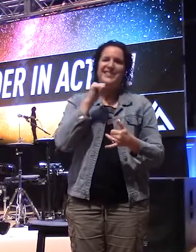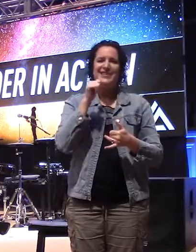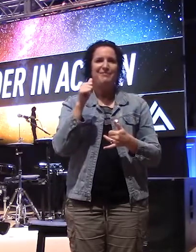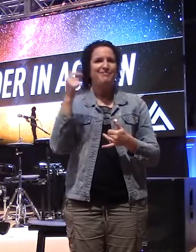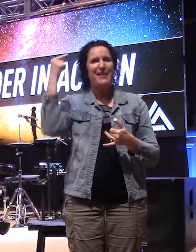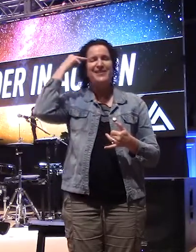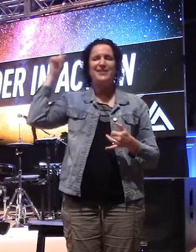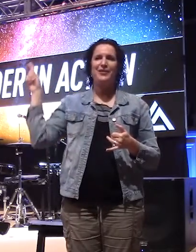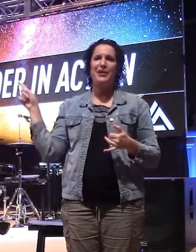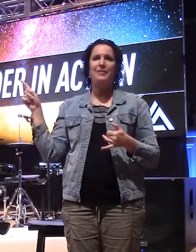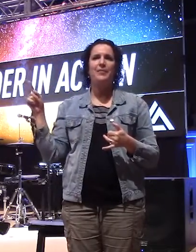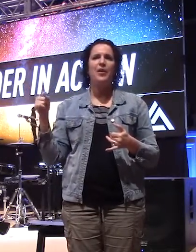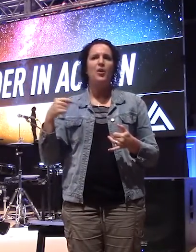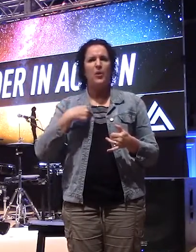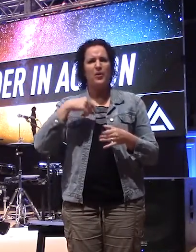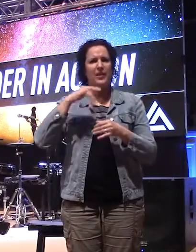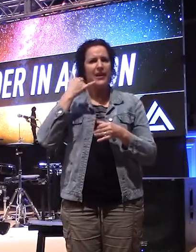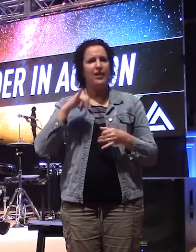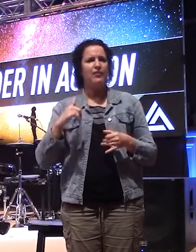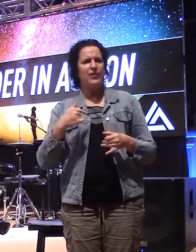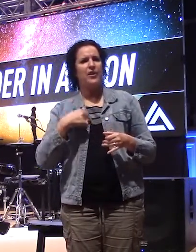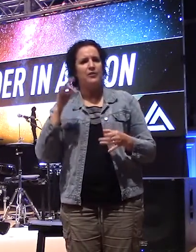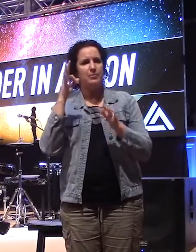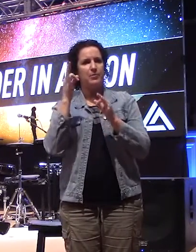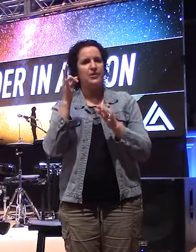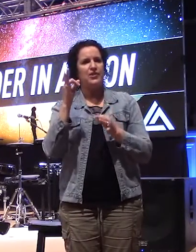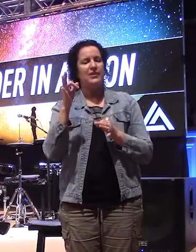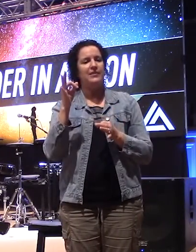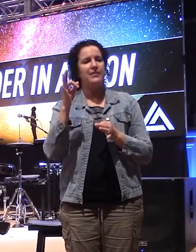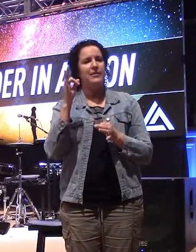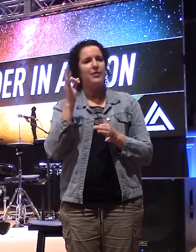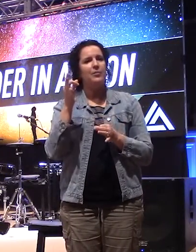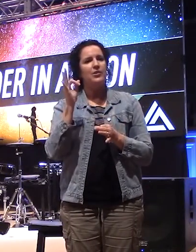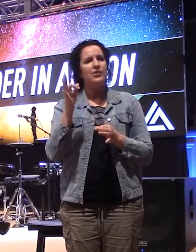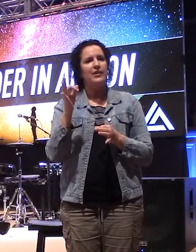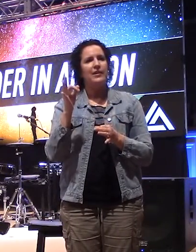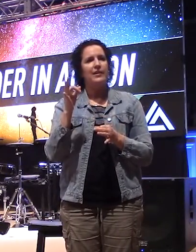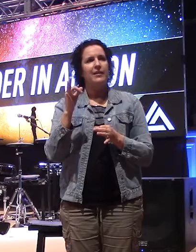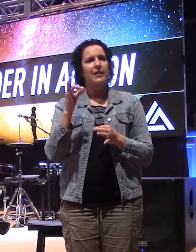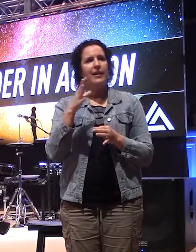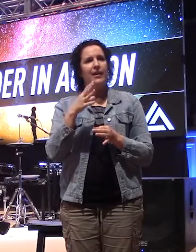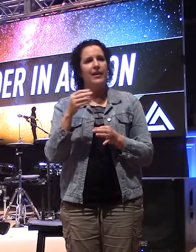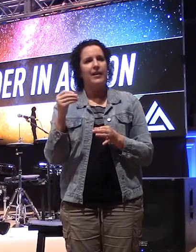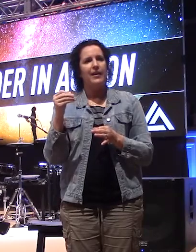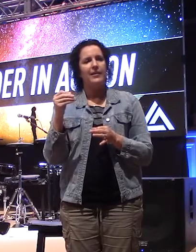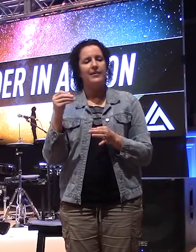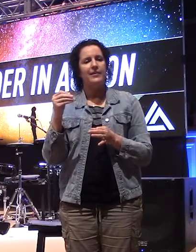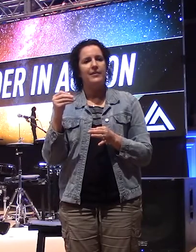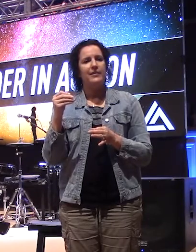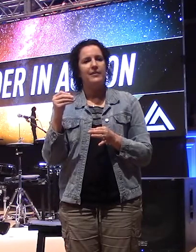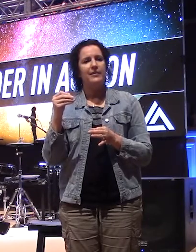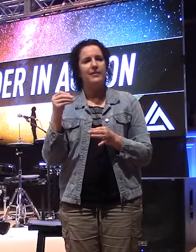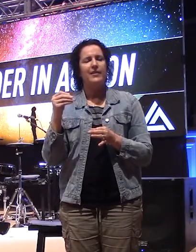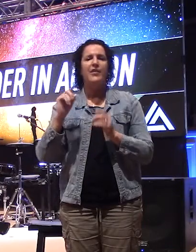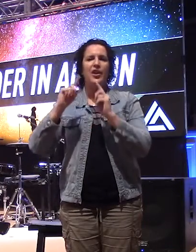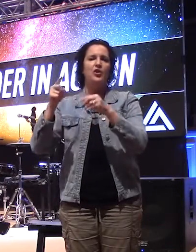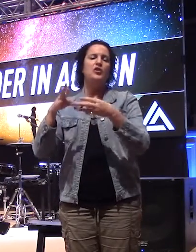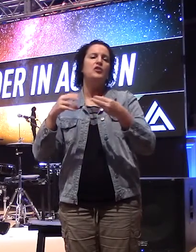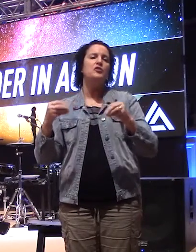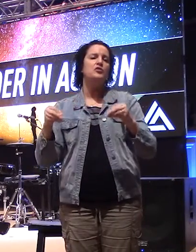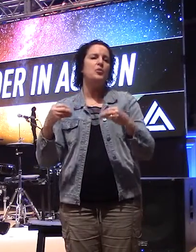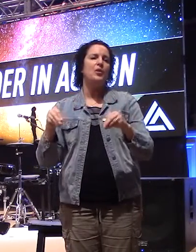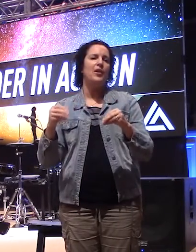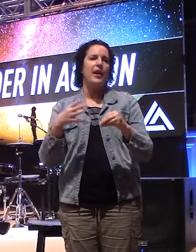time ago, and I was preaching, and we were at Southern California, and had some time off, and went to this little outlet place,